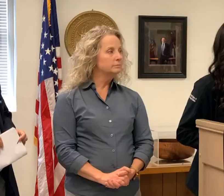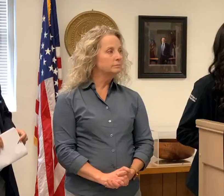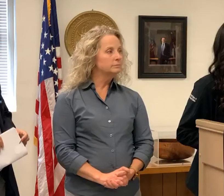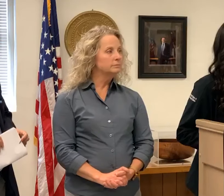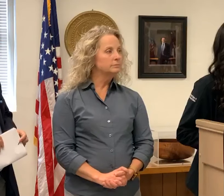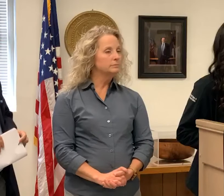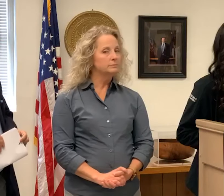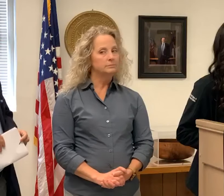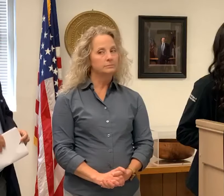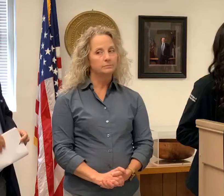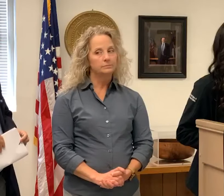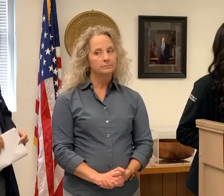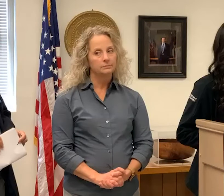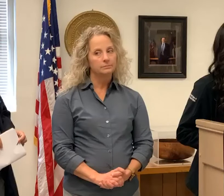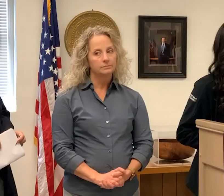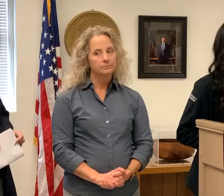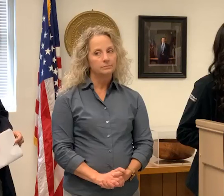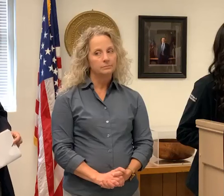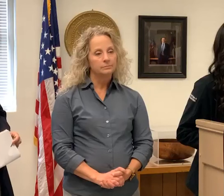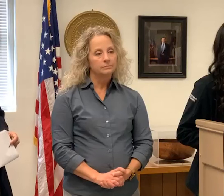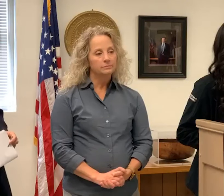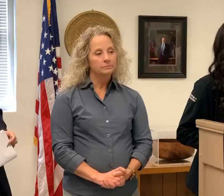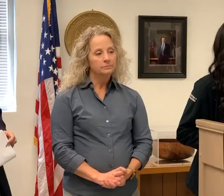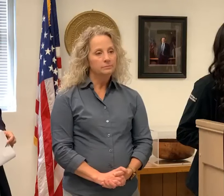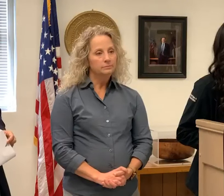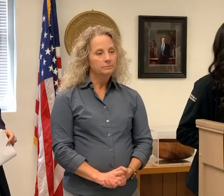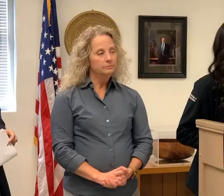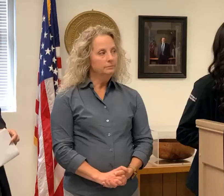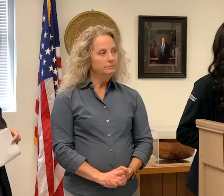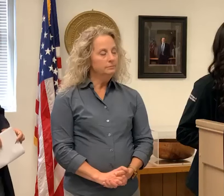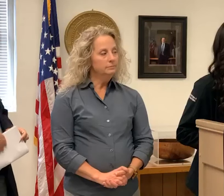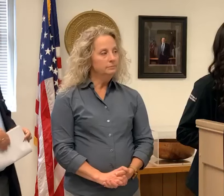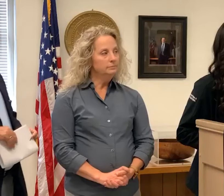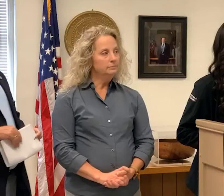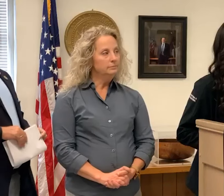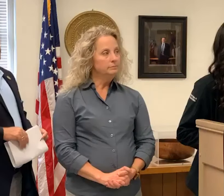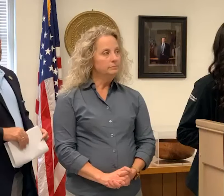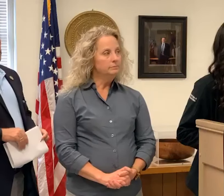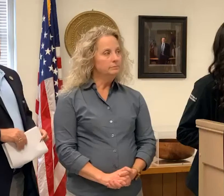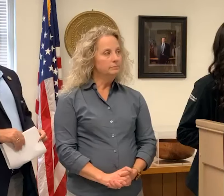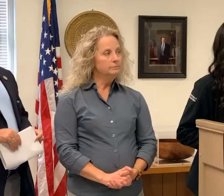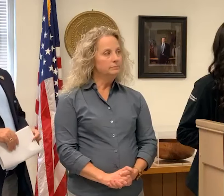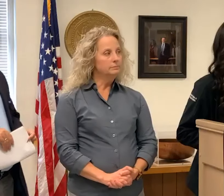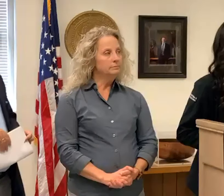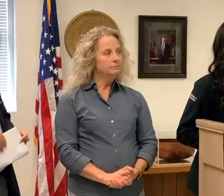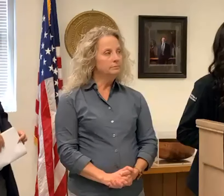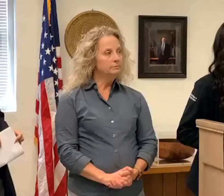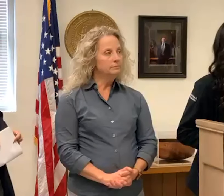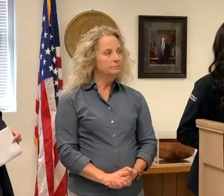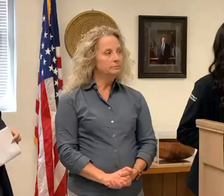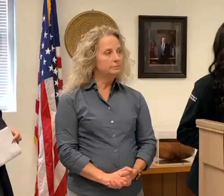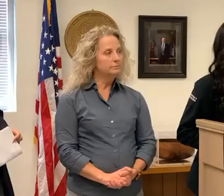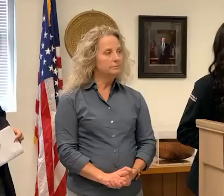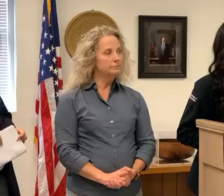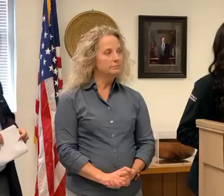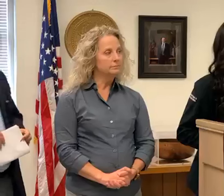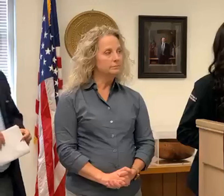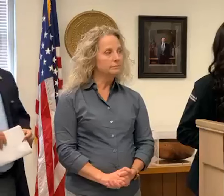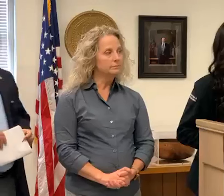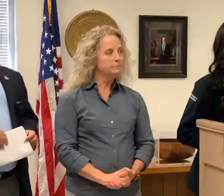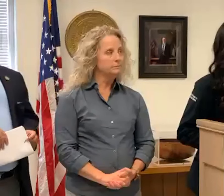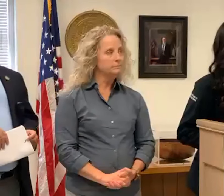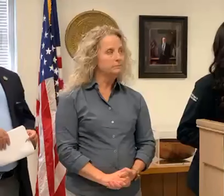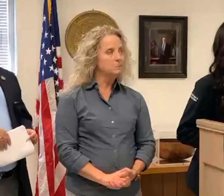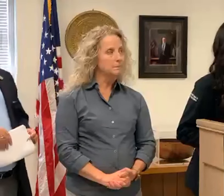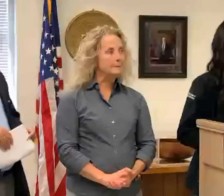of toxins. Does the state and county have any plans for moving forward for the schools, especially during phase two and the demolition